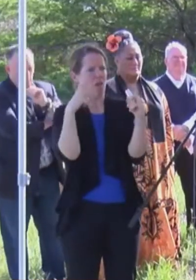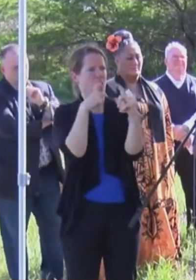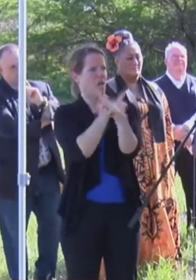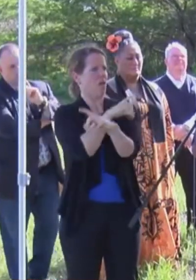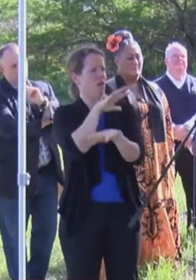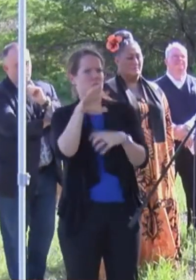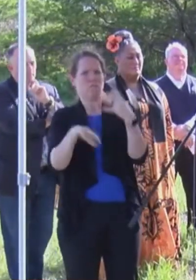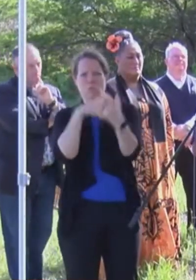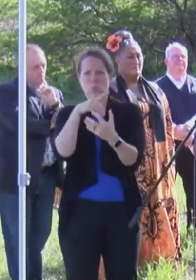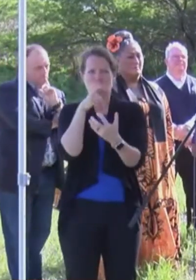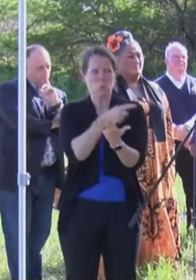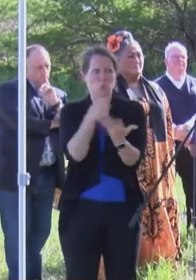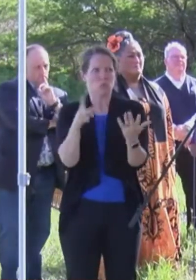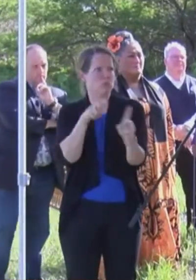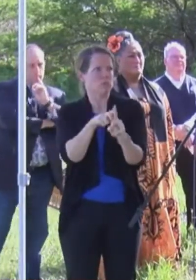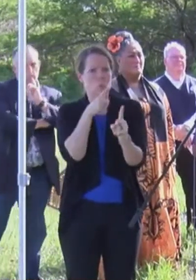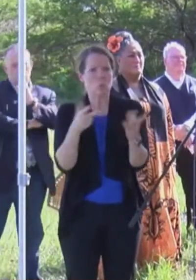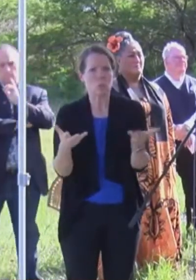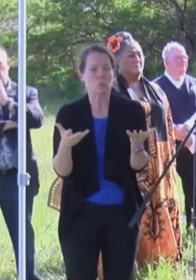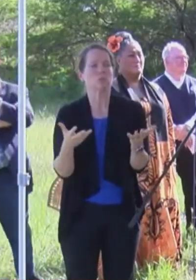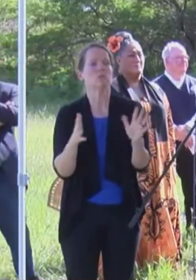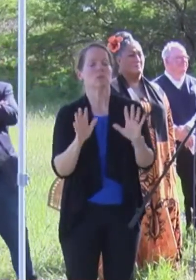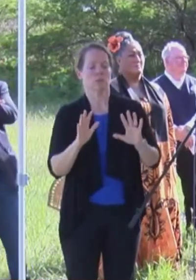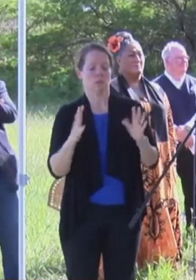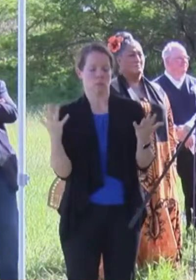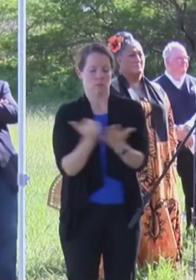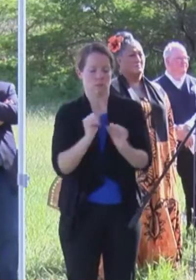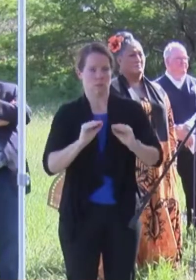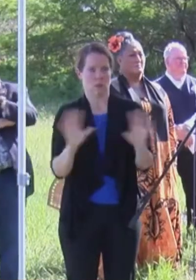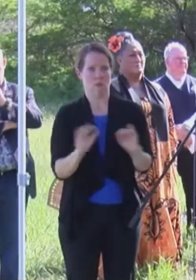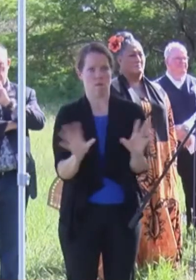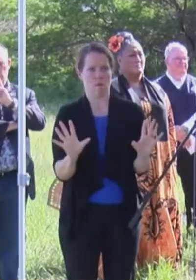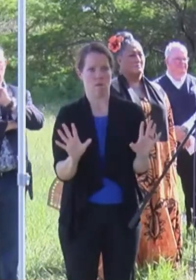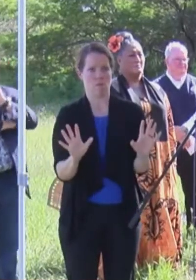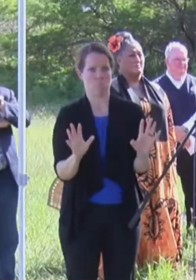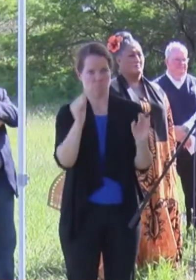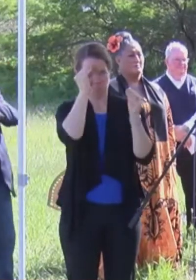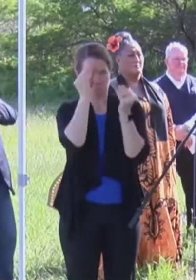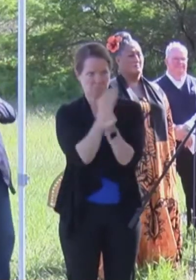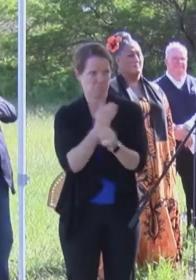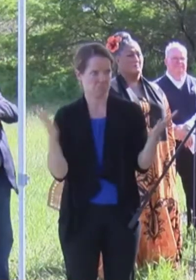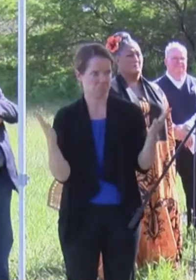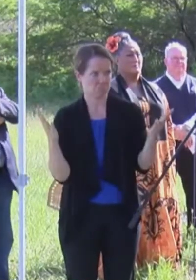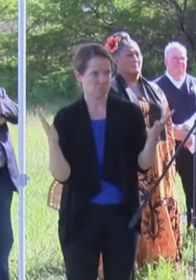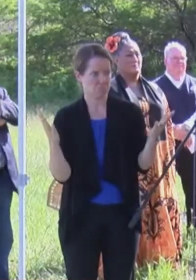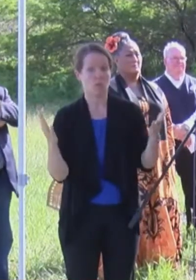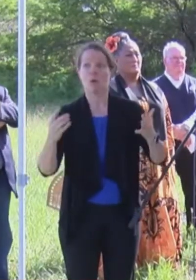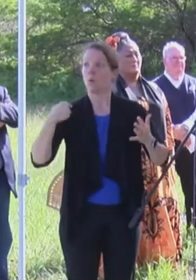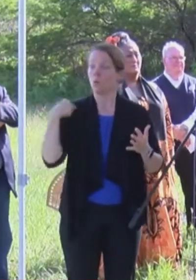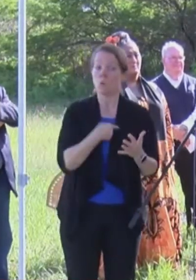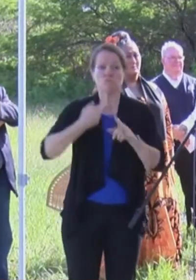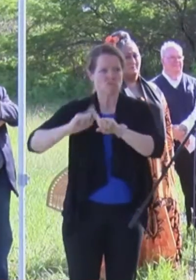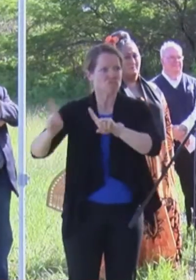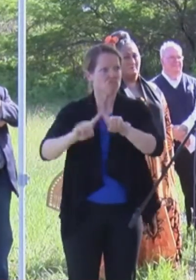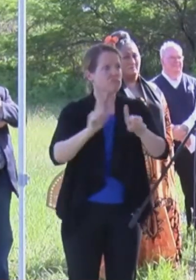in addition to just, it's about, here's the plan. Here's how we're all working together, how these resources are going to support a path forward for